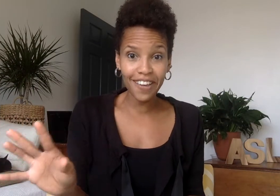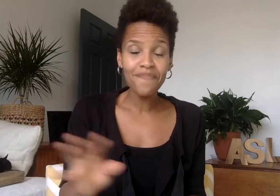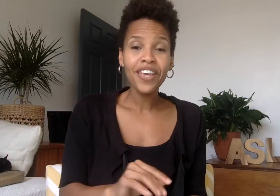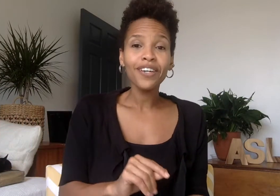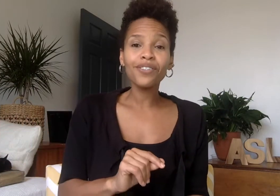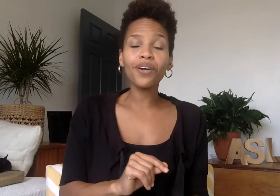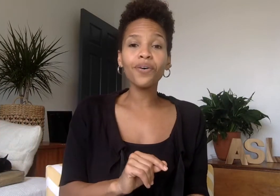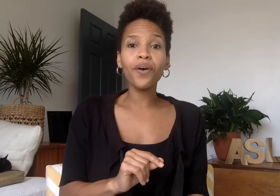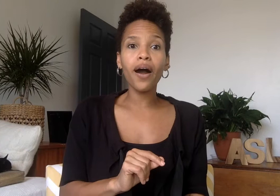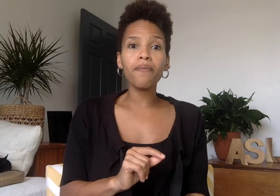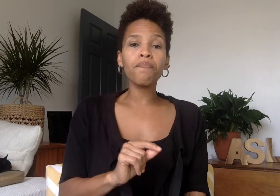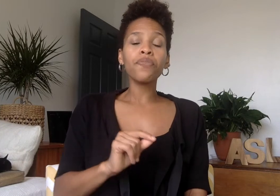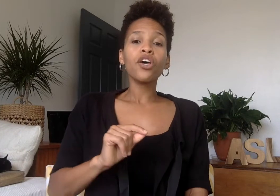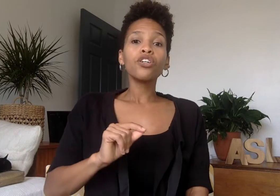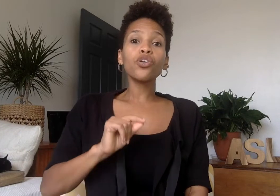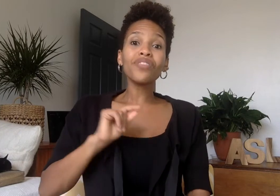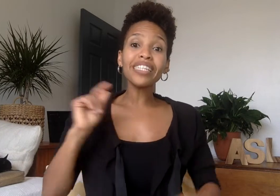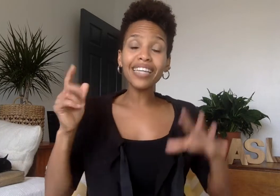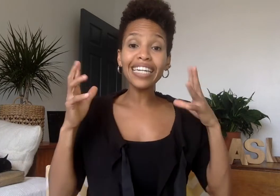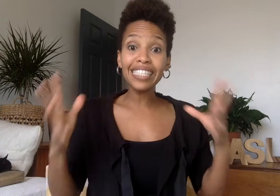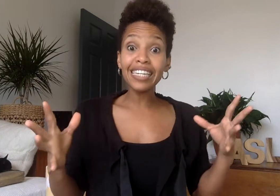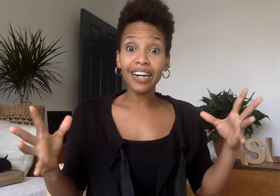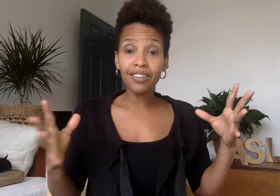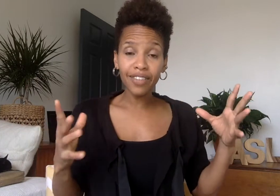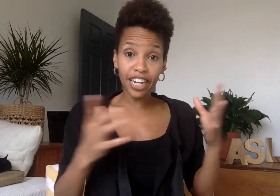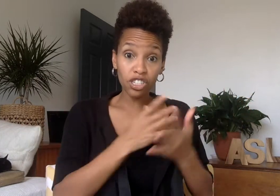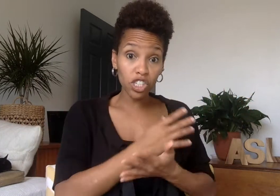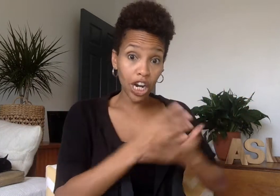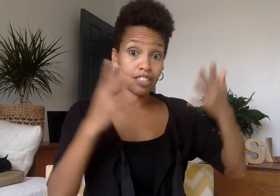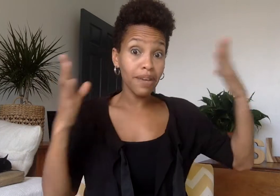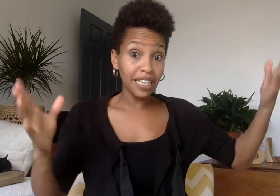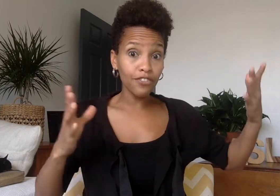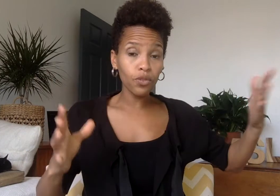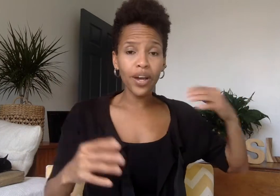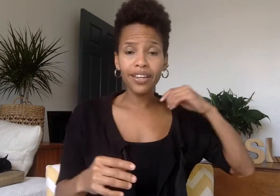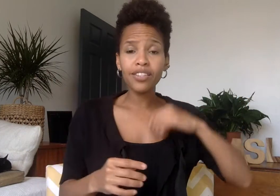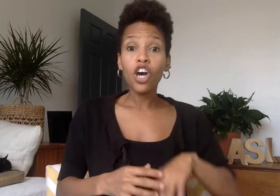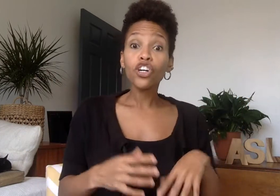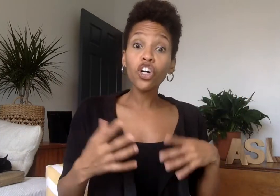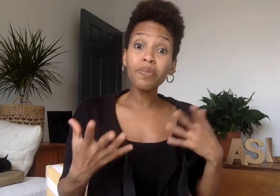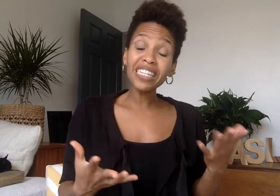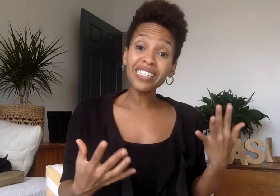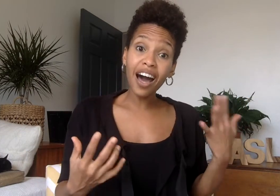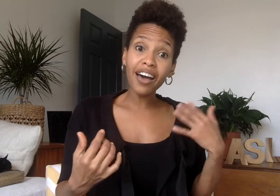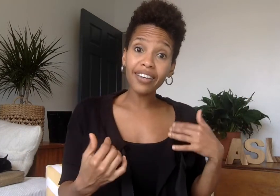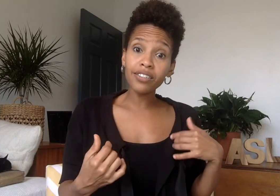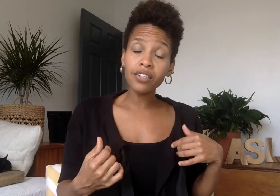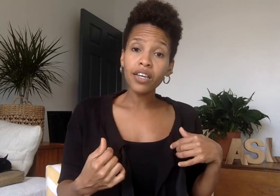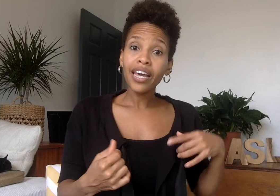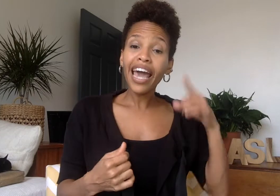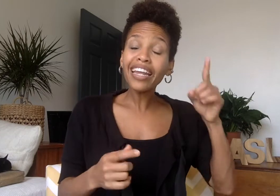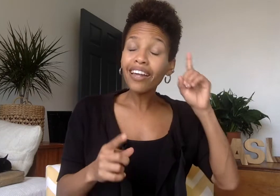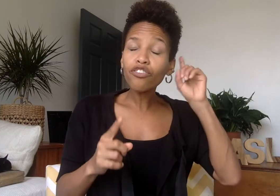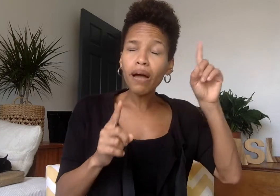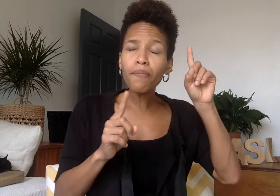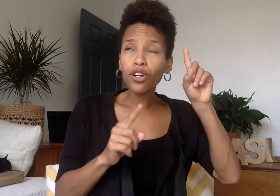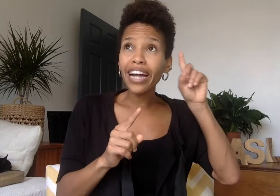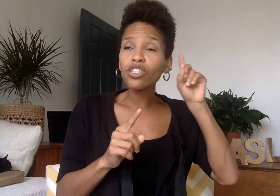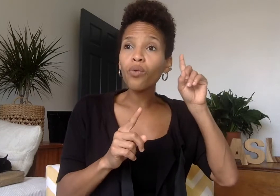Okay, so this idea that I just described in many different ways could be signed. And remember, one of